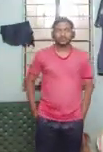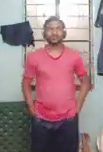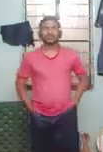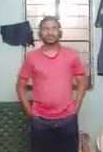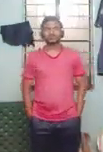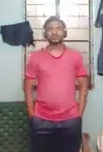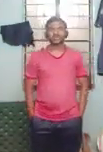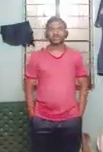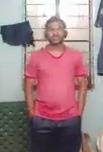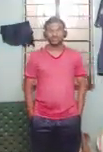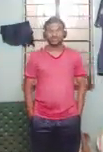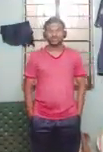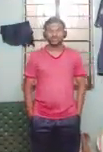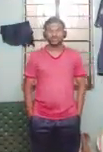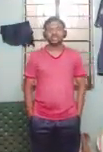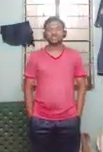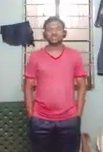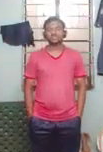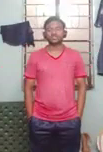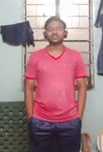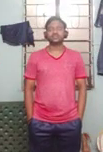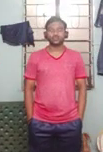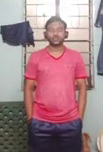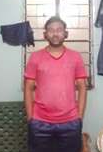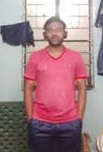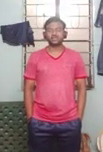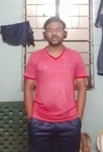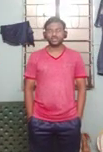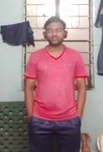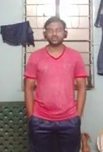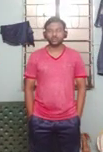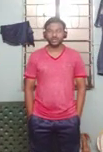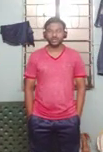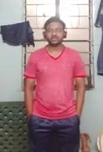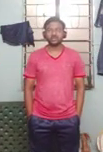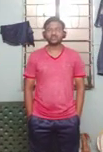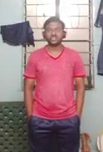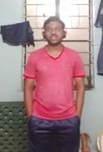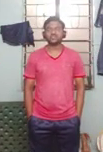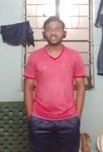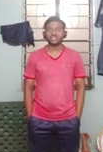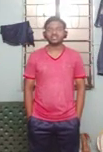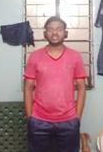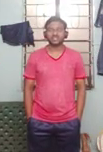Good evening friends, my name is Shantanu Vaidya. I am here with the new video topic. My today's video topic is object life cycle in